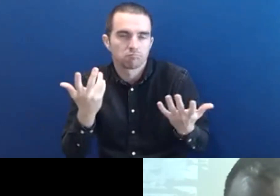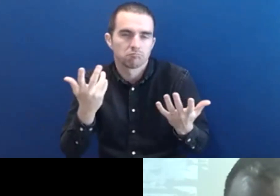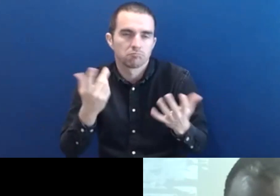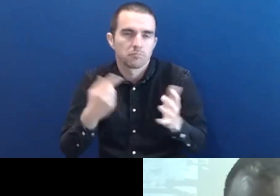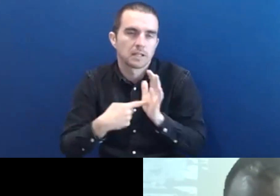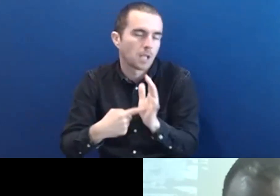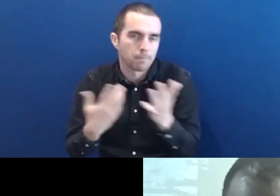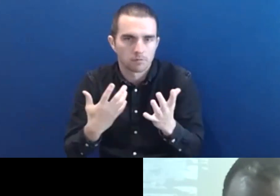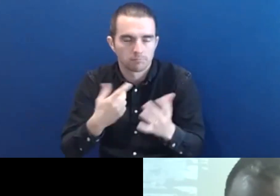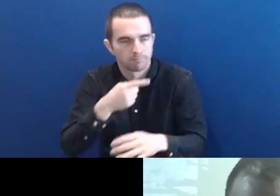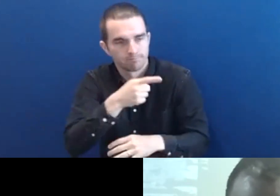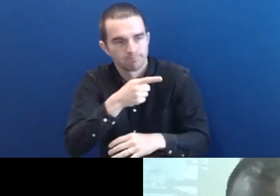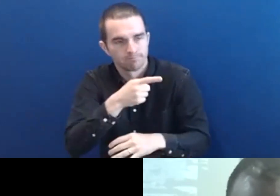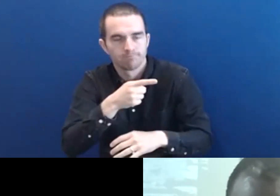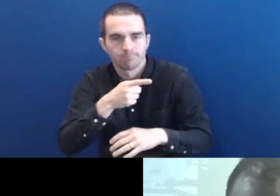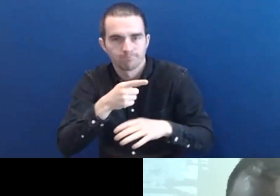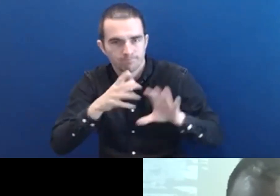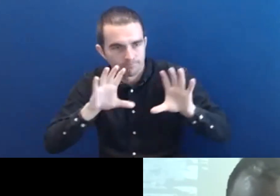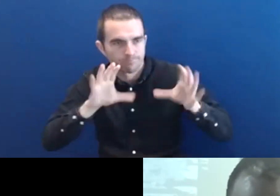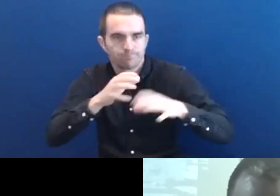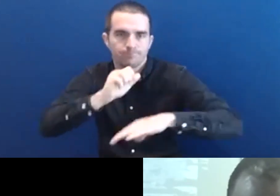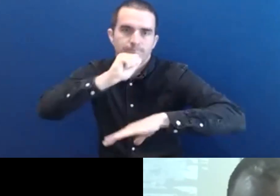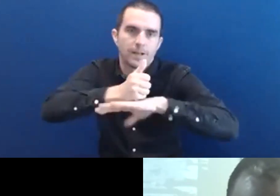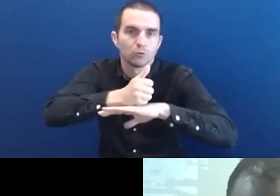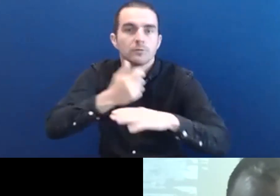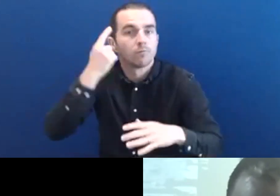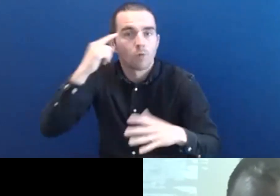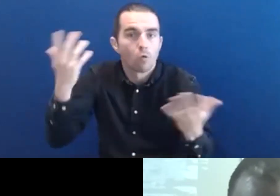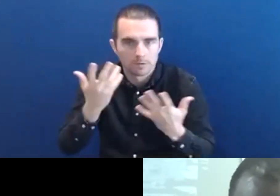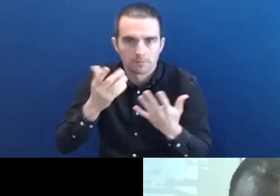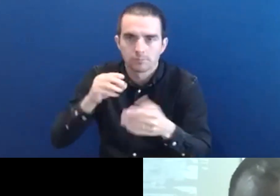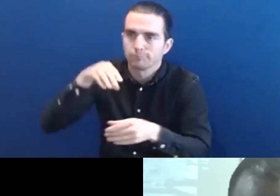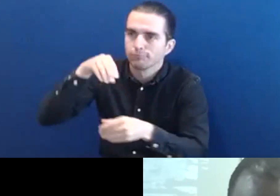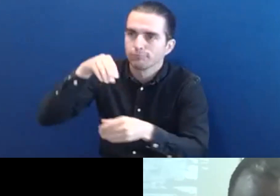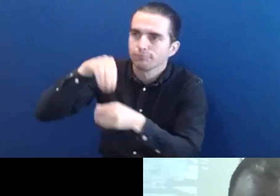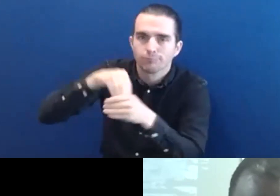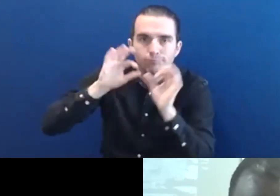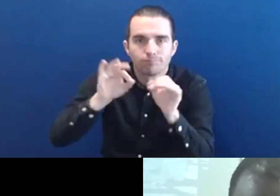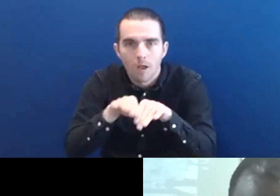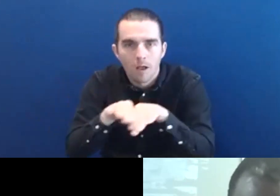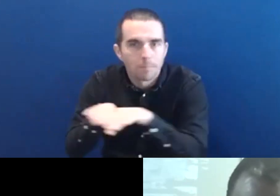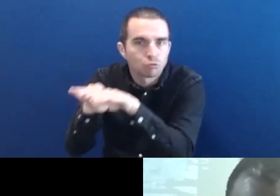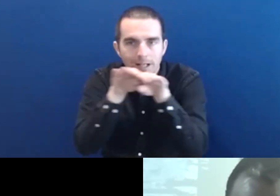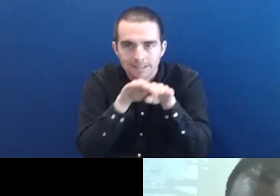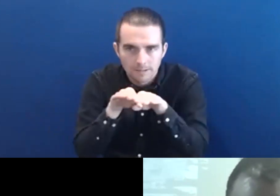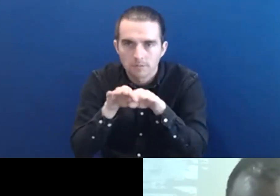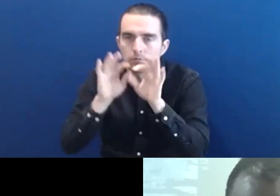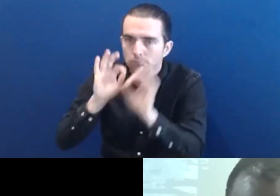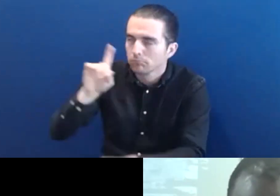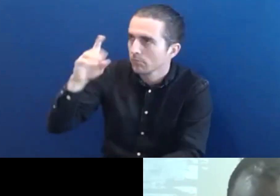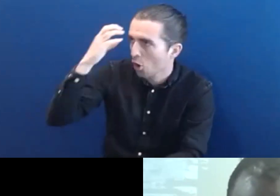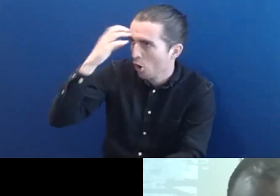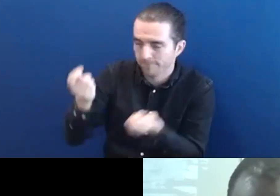accountable governance. These are the social actors that we are working close with